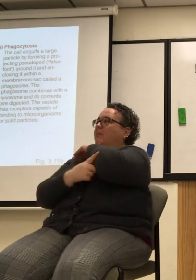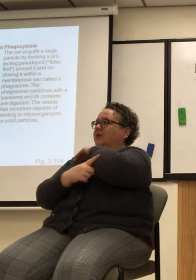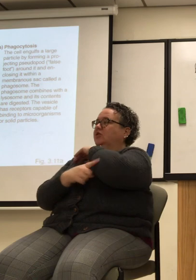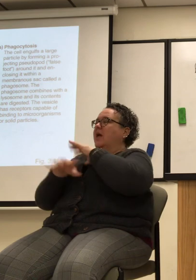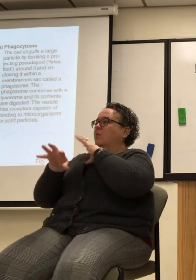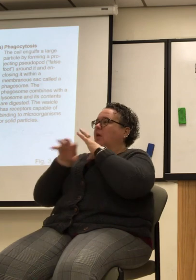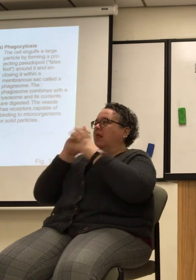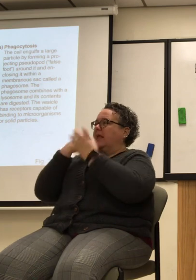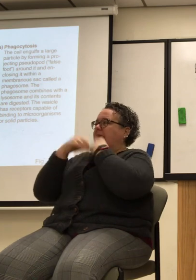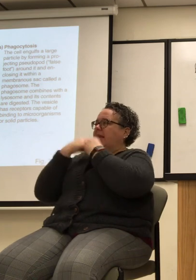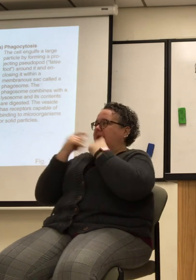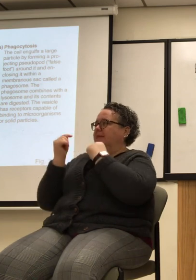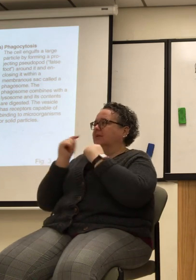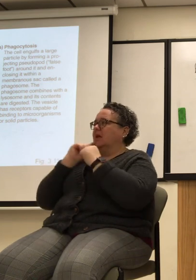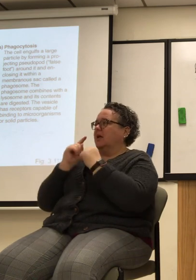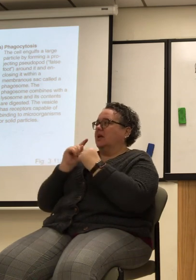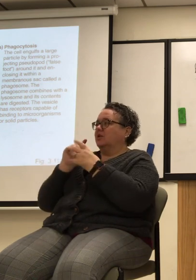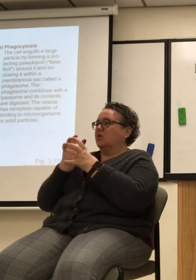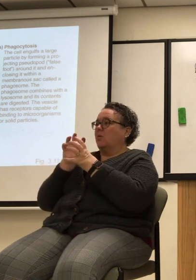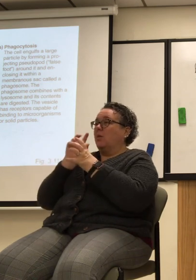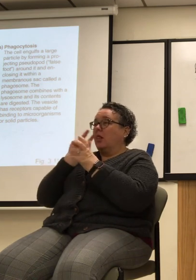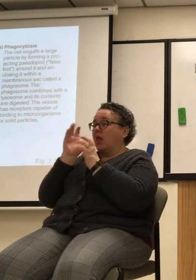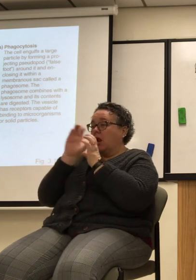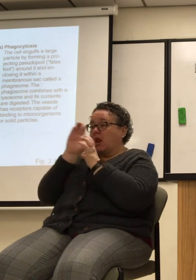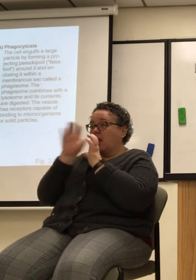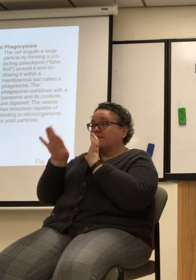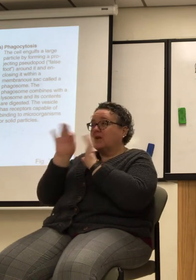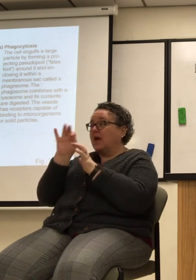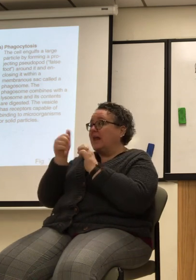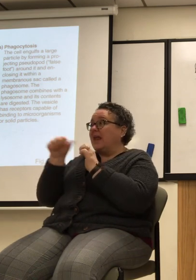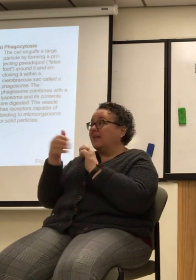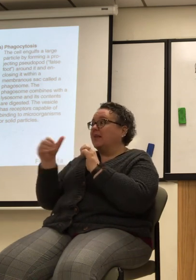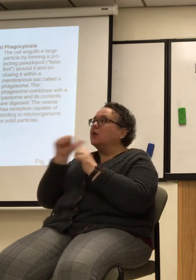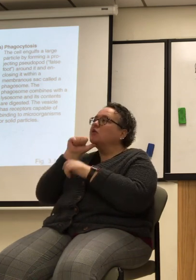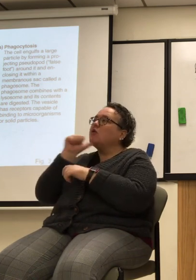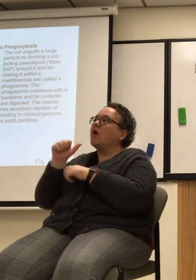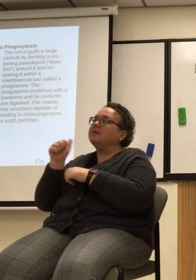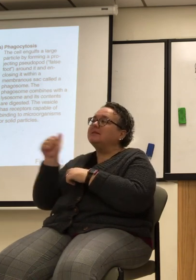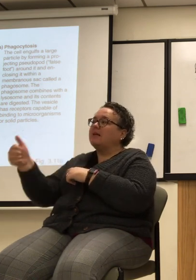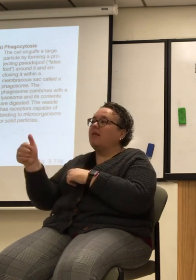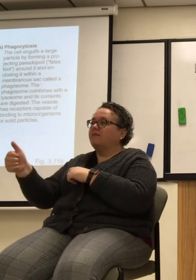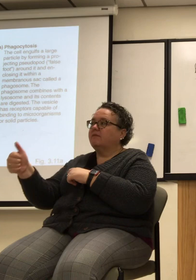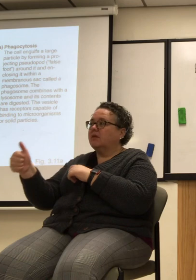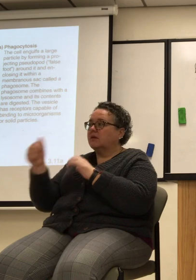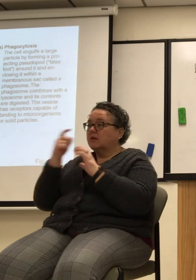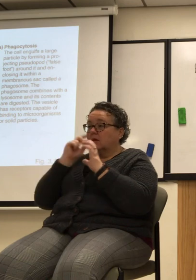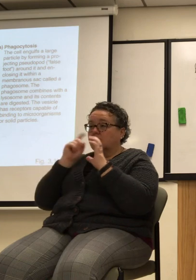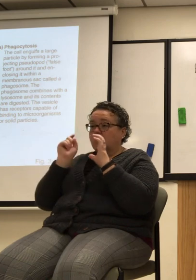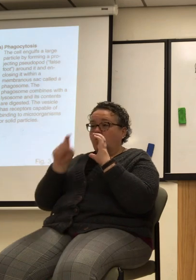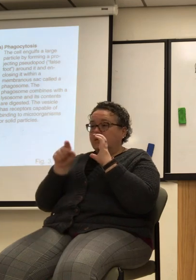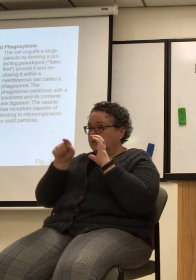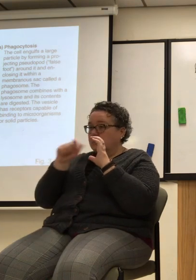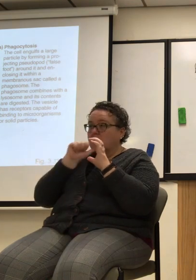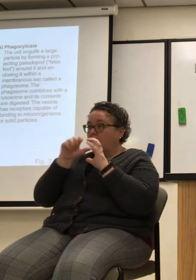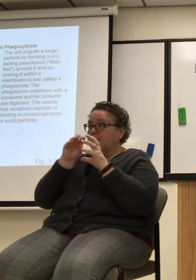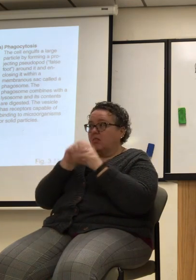the scavenger receptor can identify anything that's non-self pathogen.